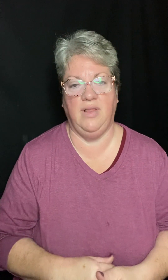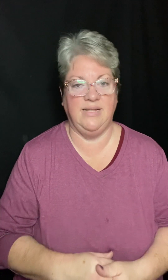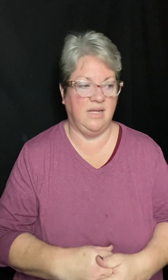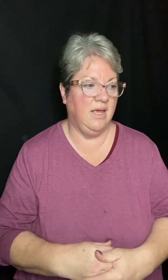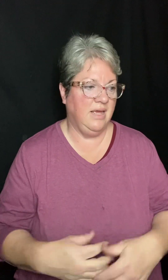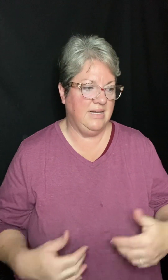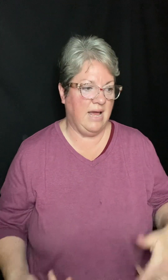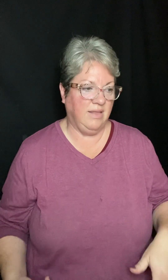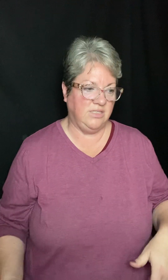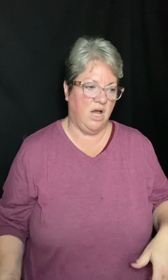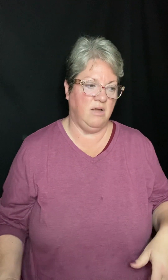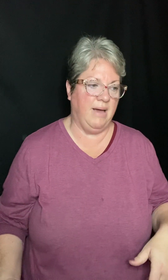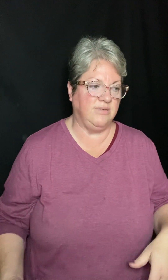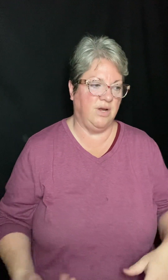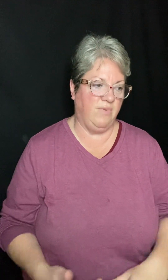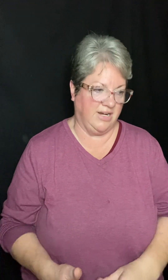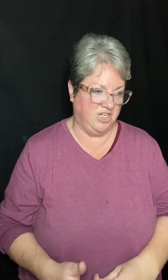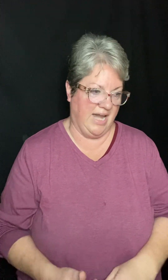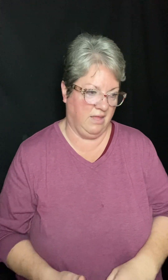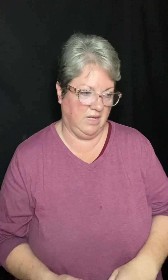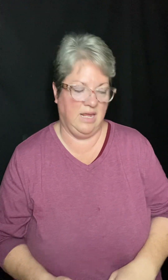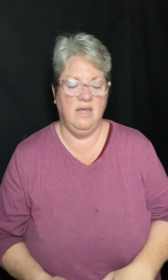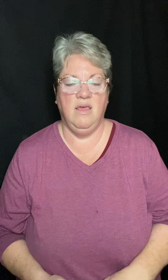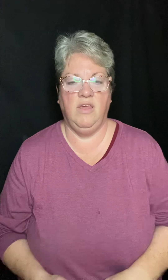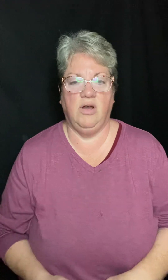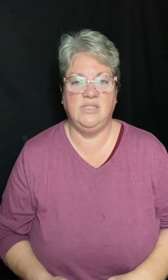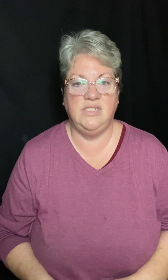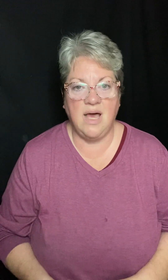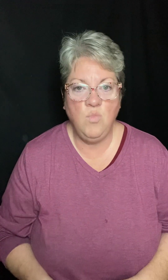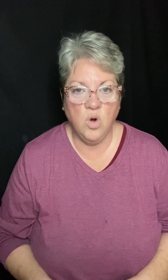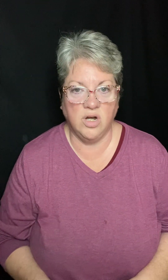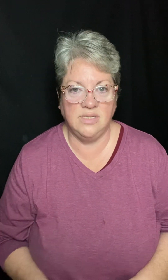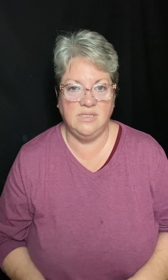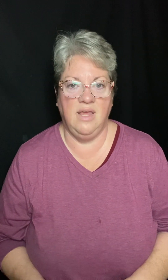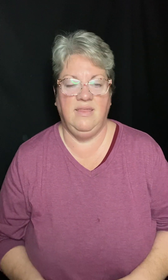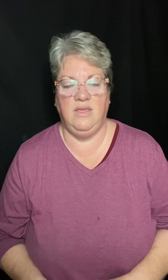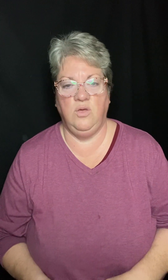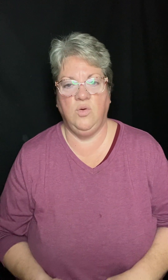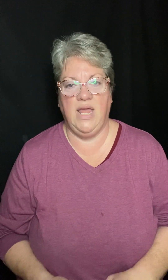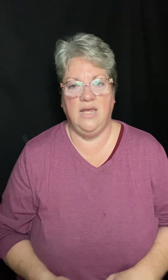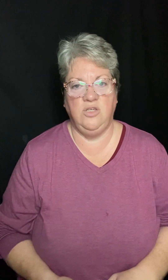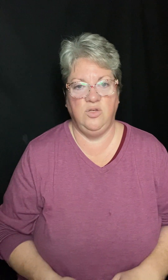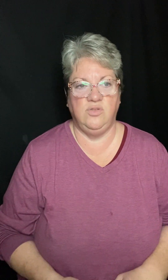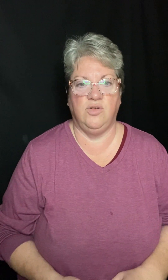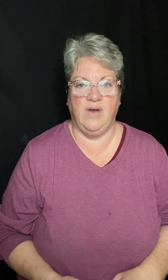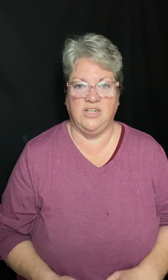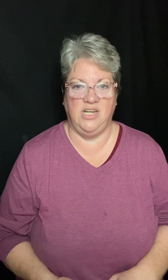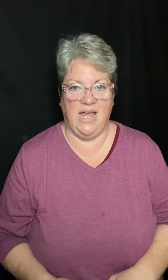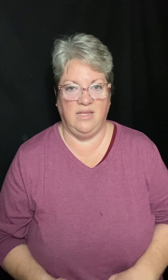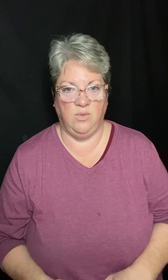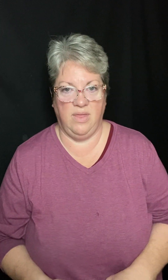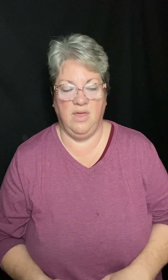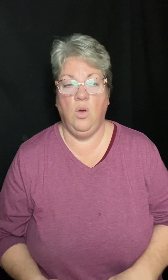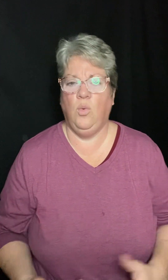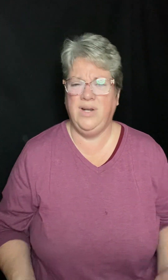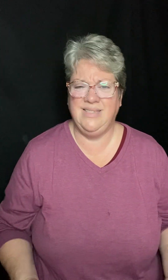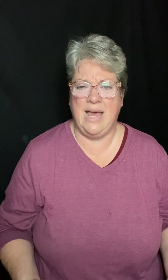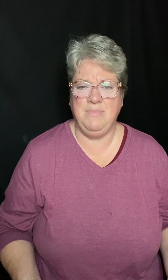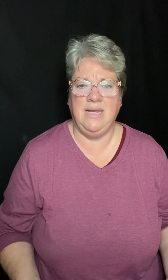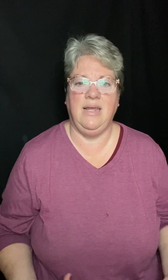pluralizing. Now let's talk about directionality. There are some words that you can use directionality with. What does that mean? It